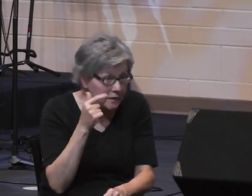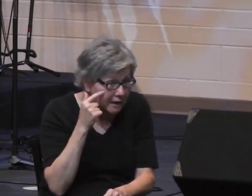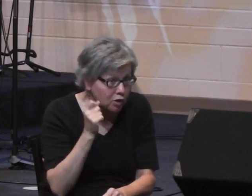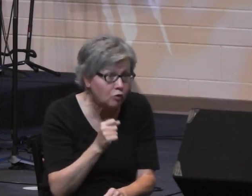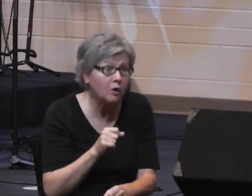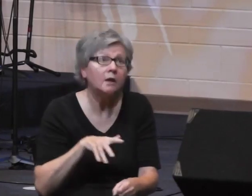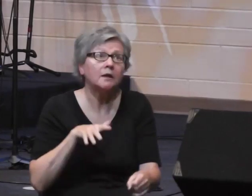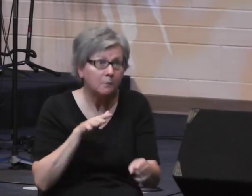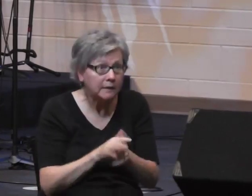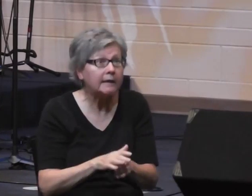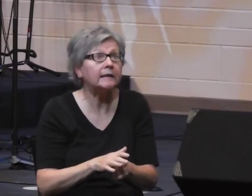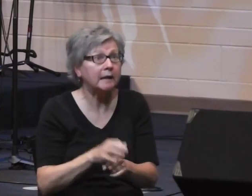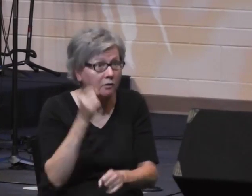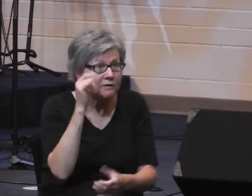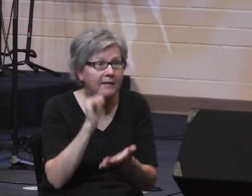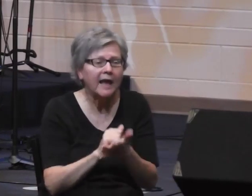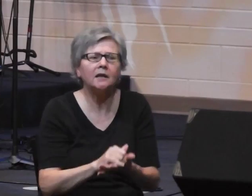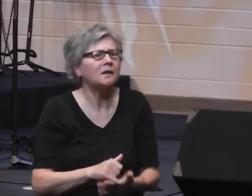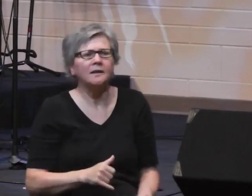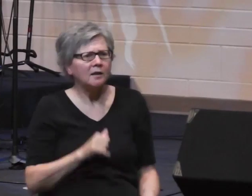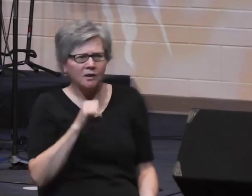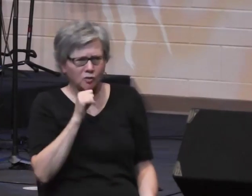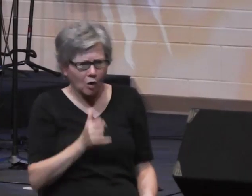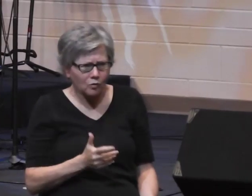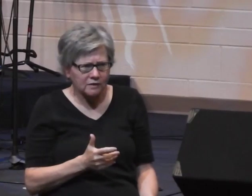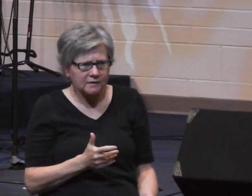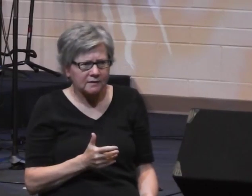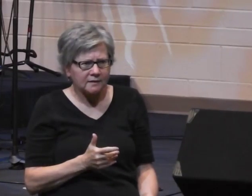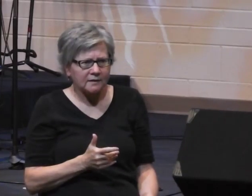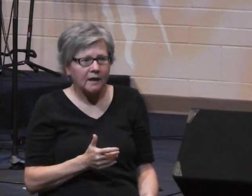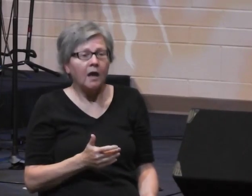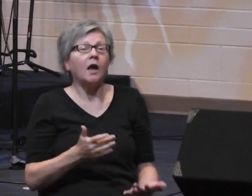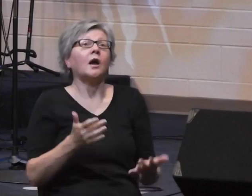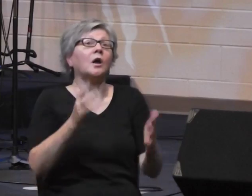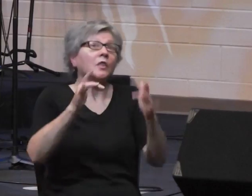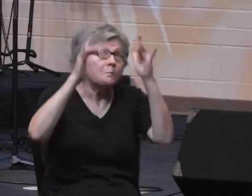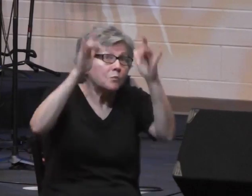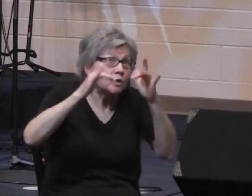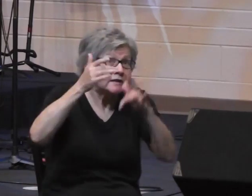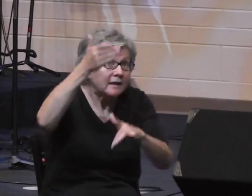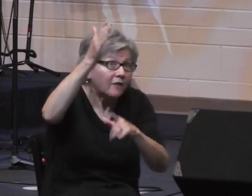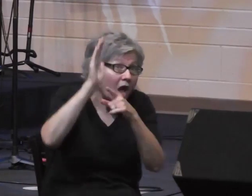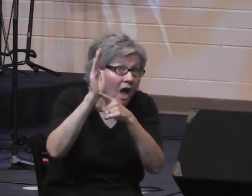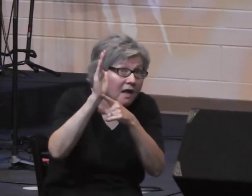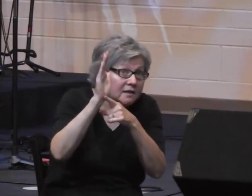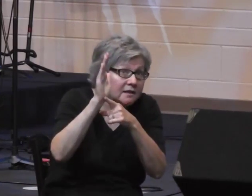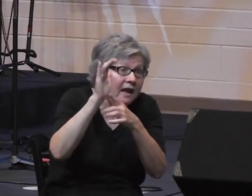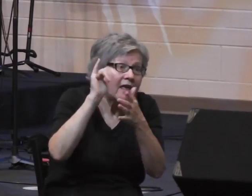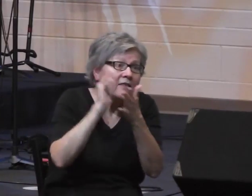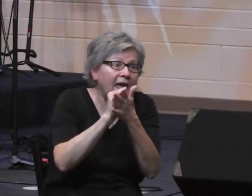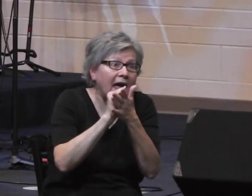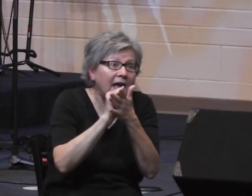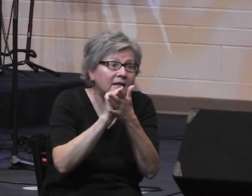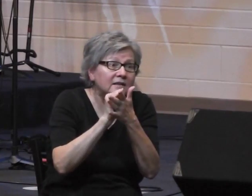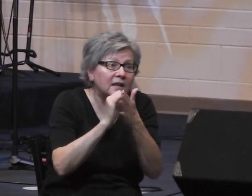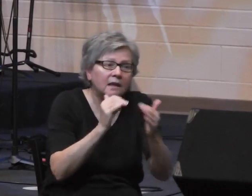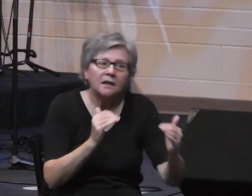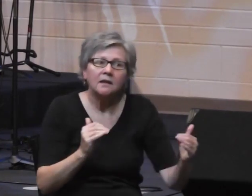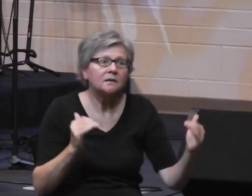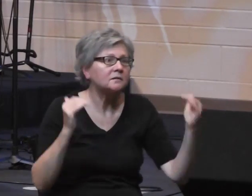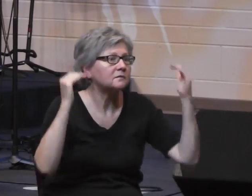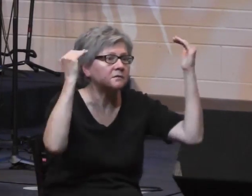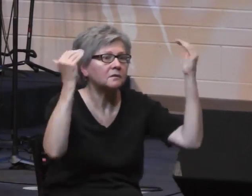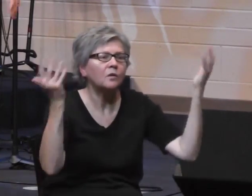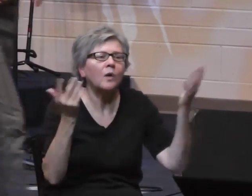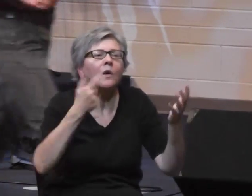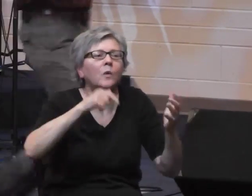it, you haven't fully grasped it. Because if it's the mercy of God, it is by definition greater than what we